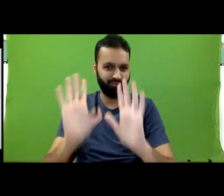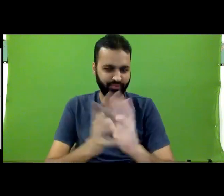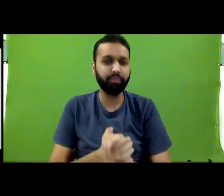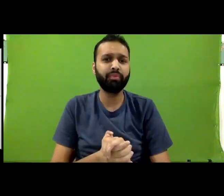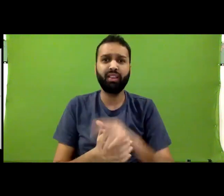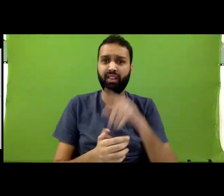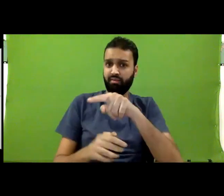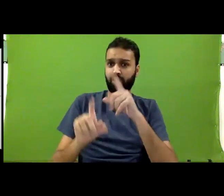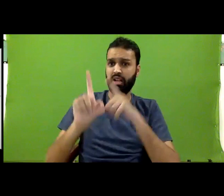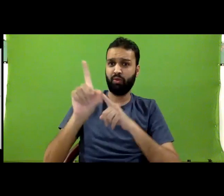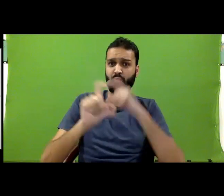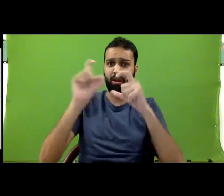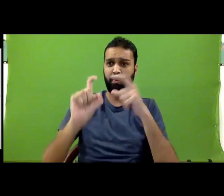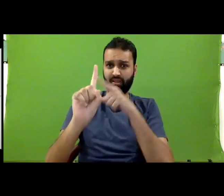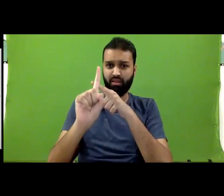provide access through that.